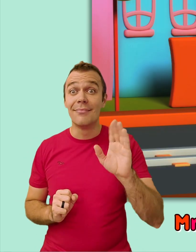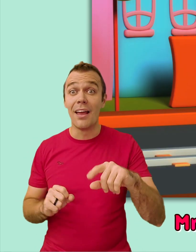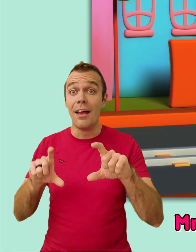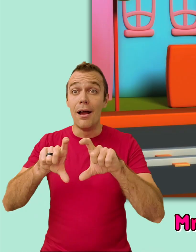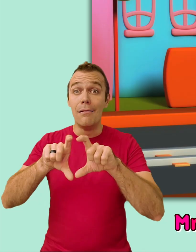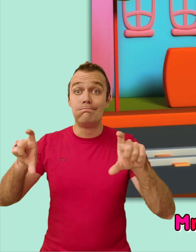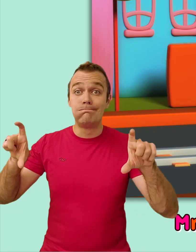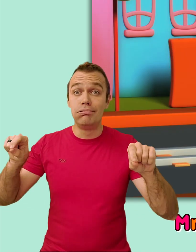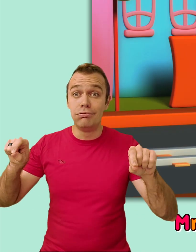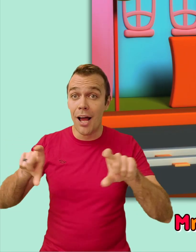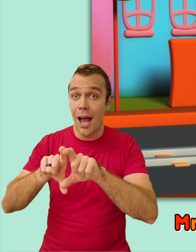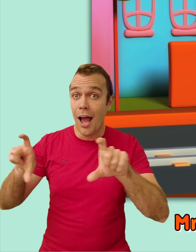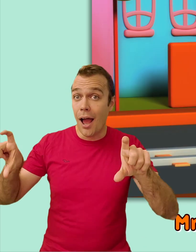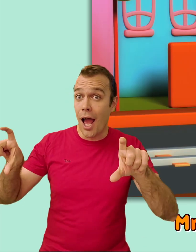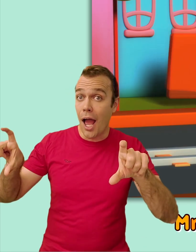Mr.